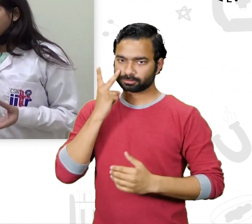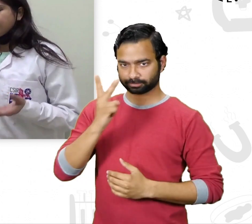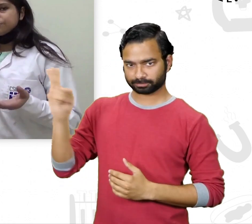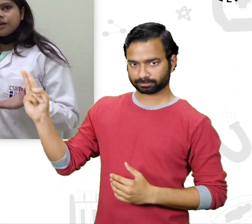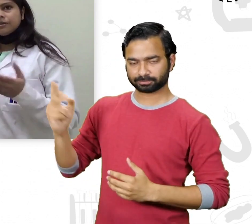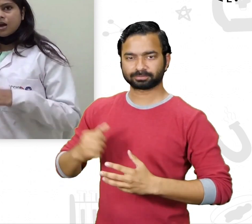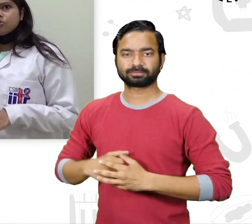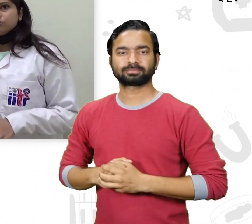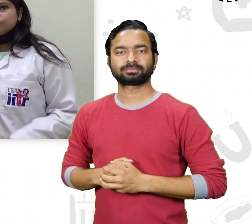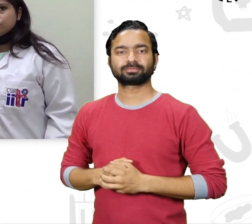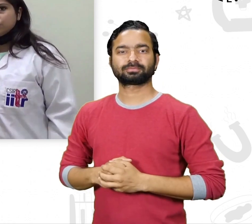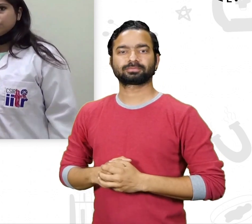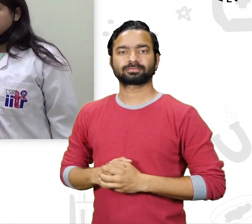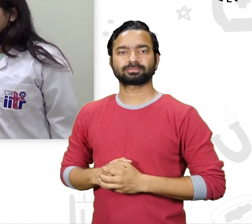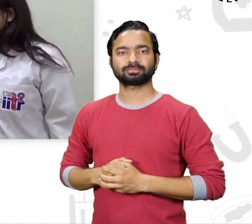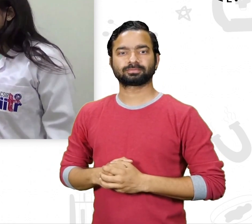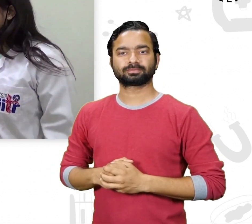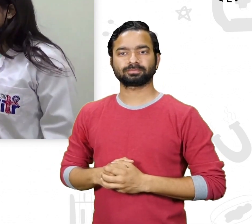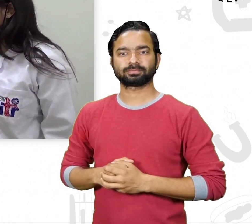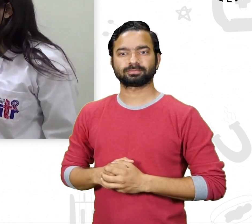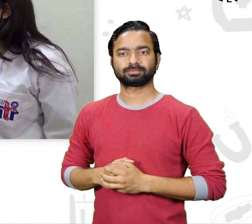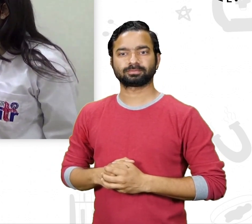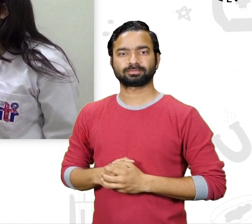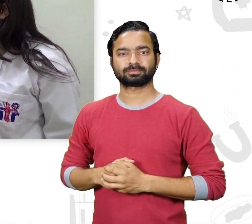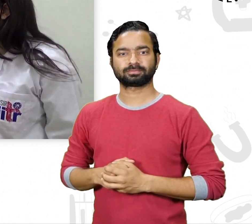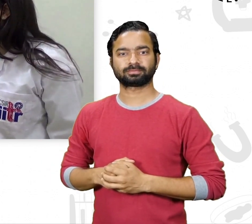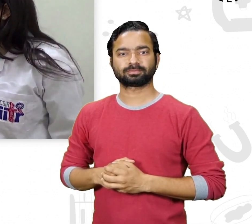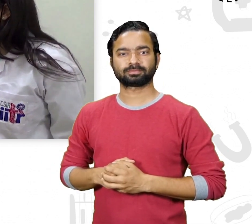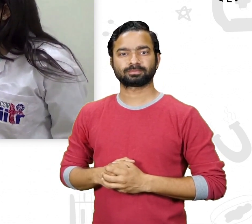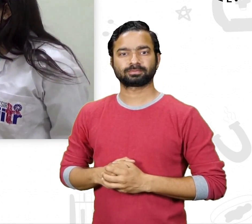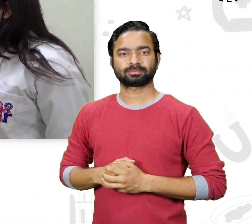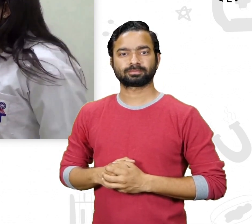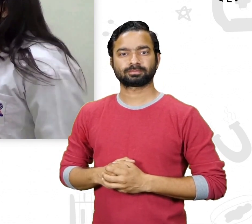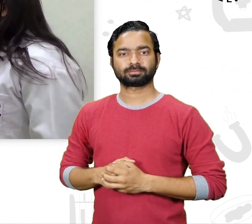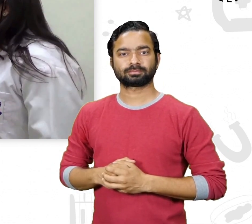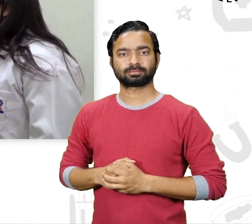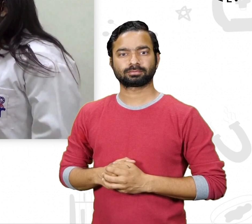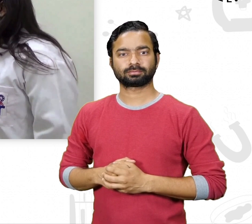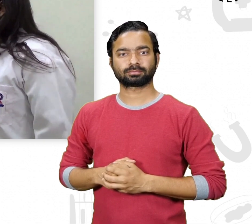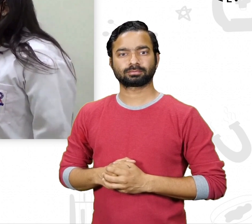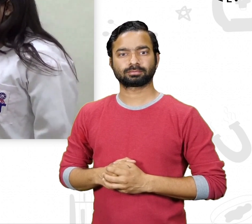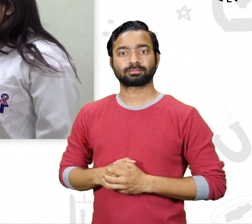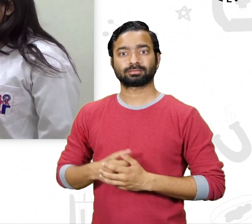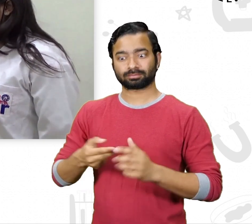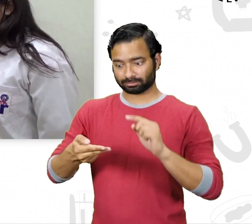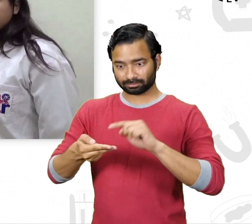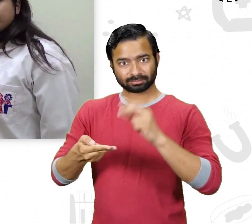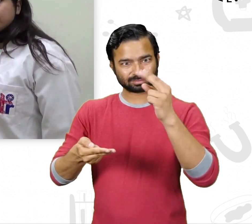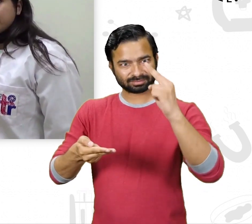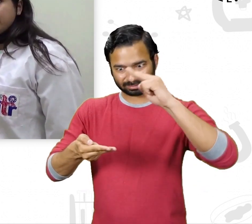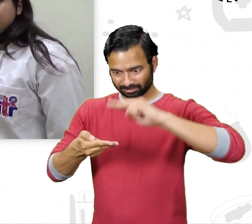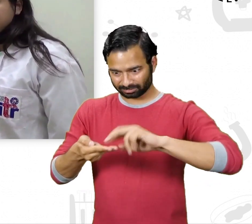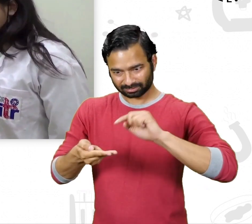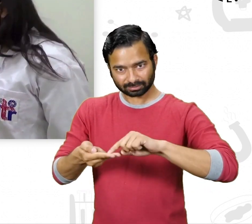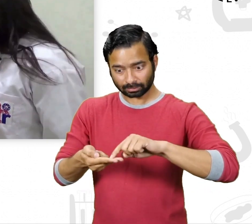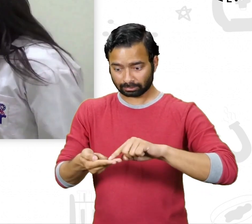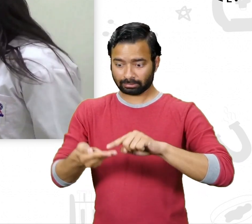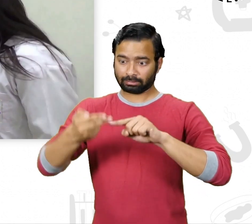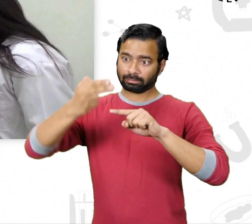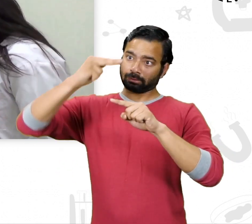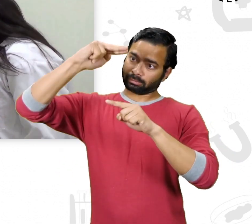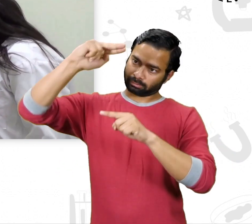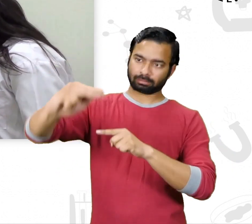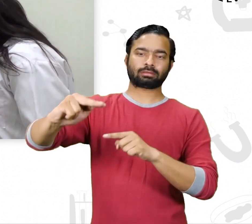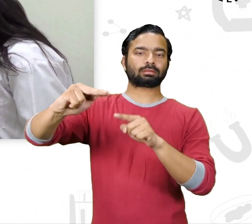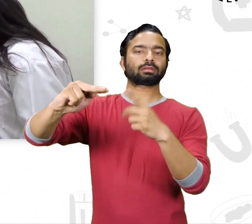in upside down position in this microscope. This is the stage where we put our slides.